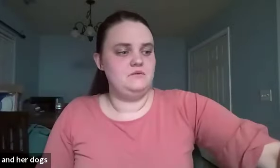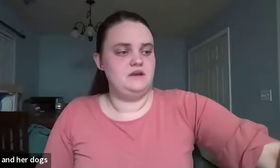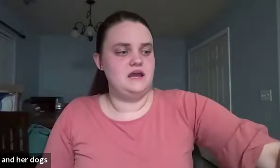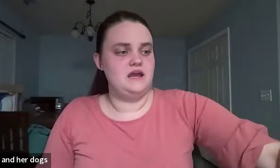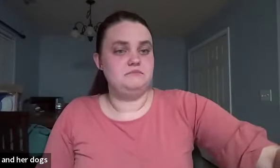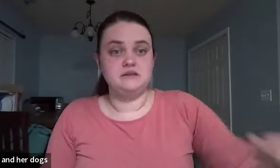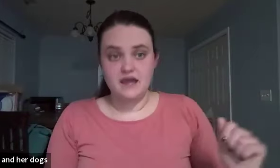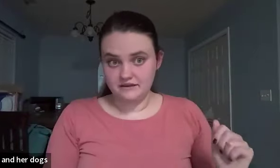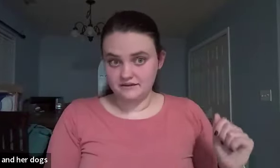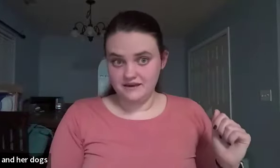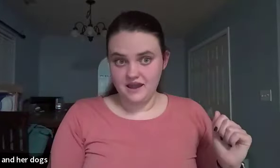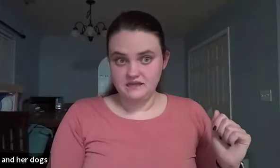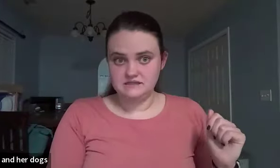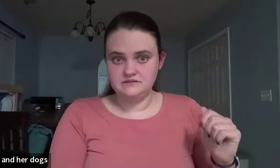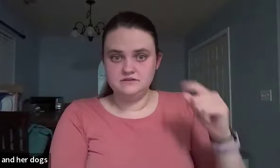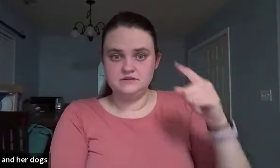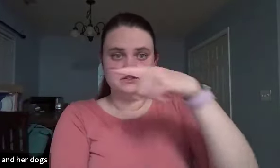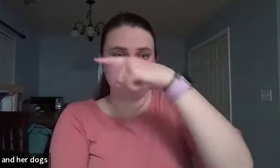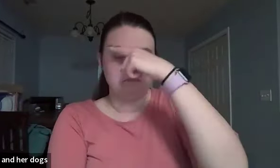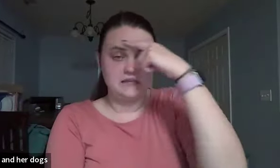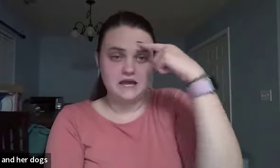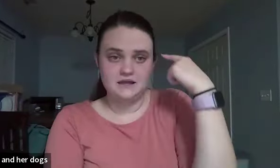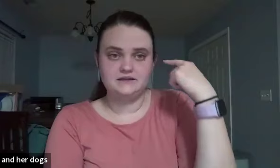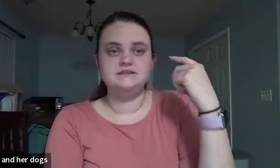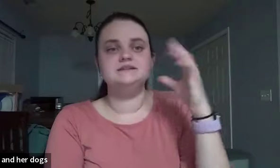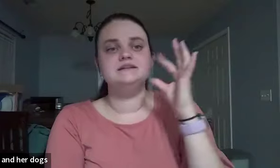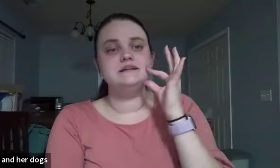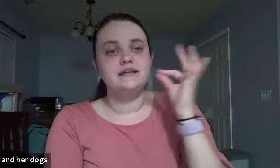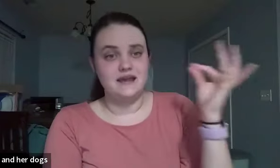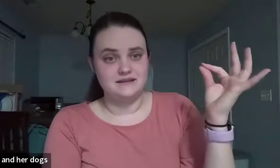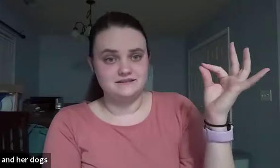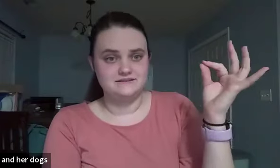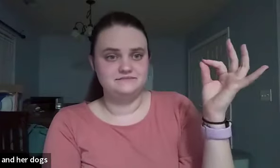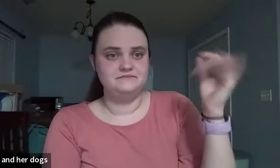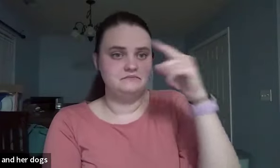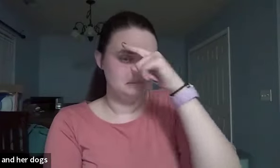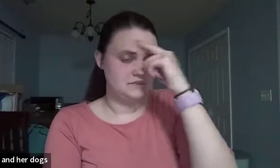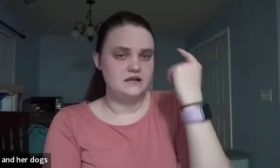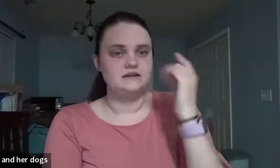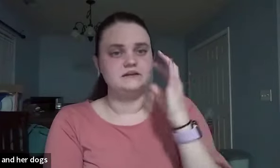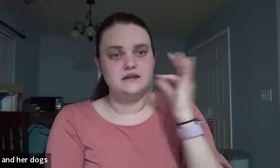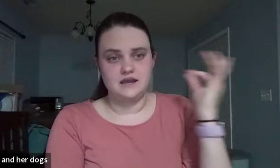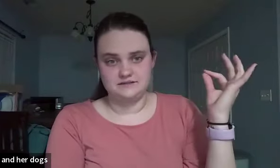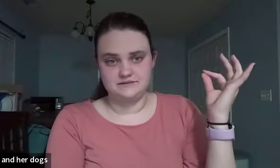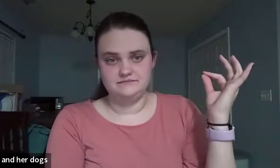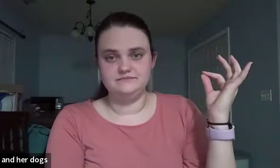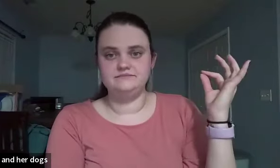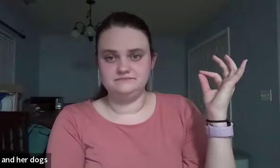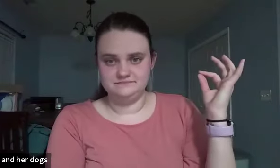Then we had black cat. So black cat, black cat.